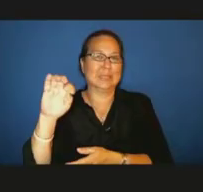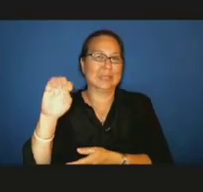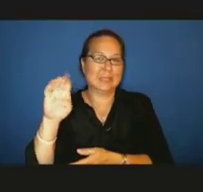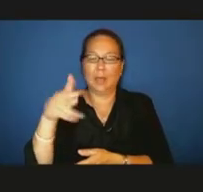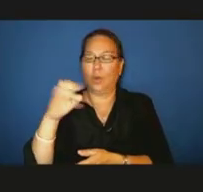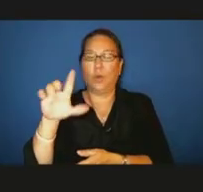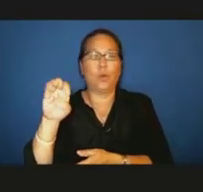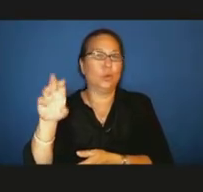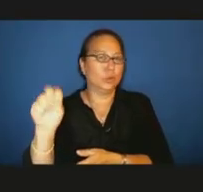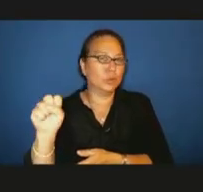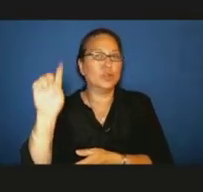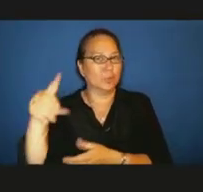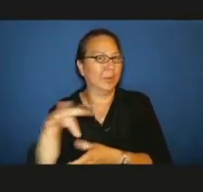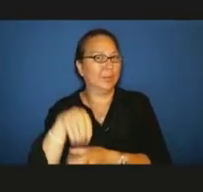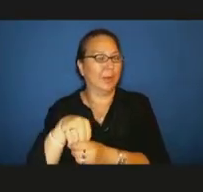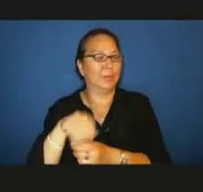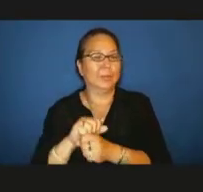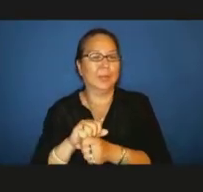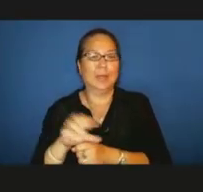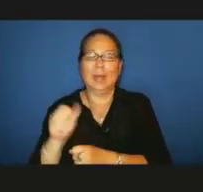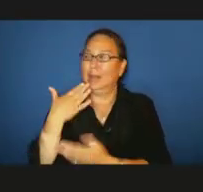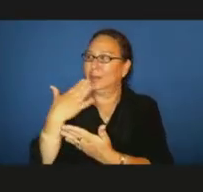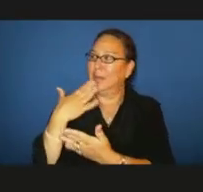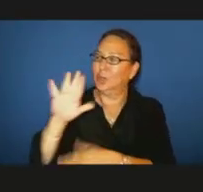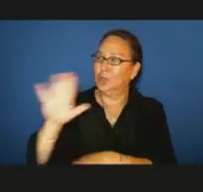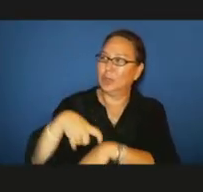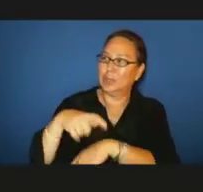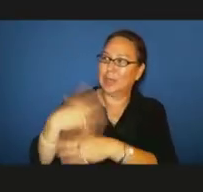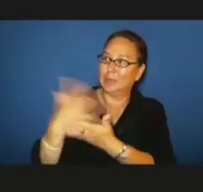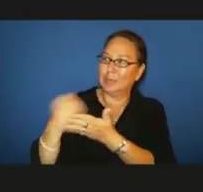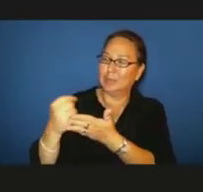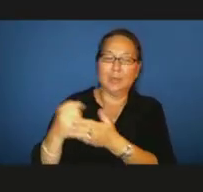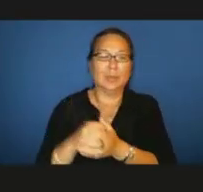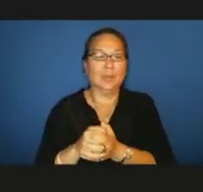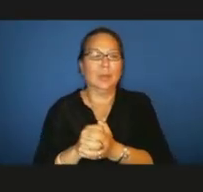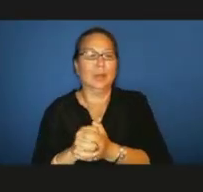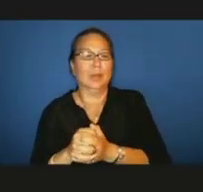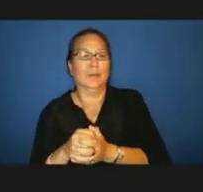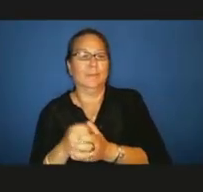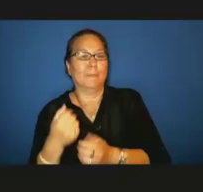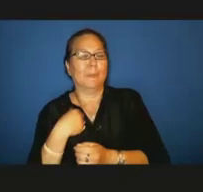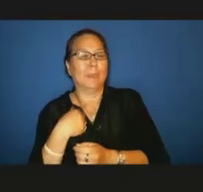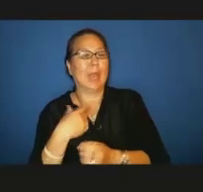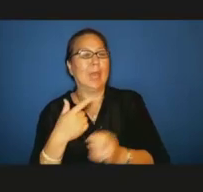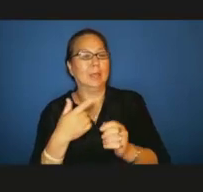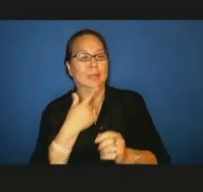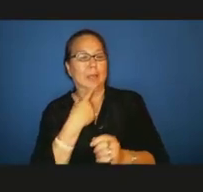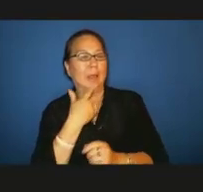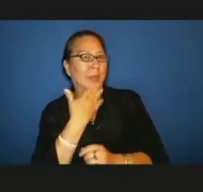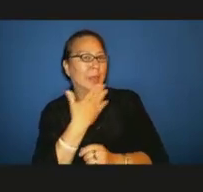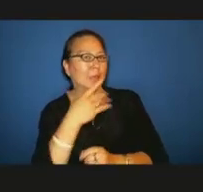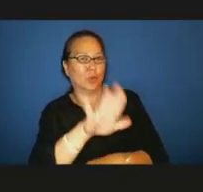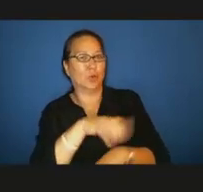Boston's You Belong Here commitment against. Thank you very much. Your time is up. Echoing the mayor's policies. And thank you so much for your time.